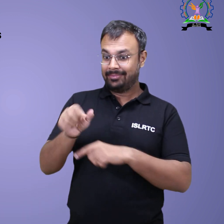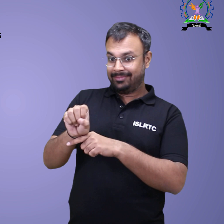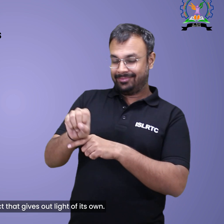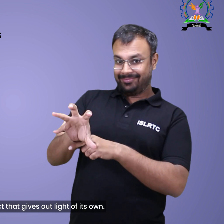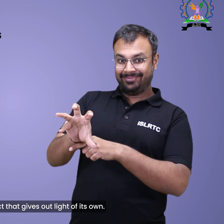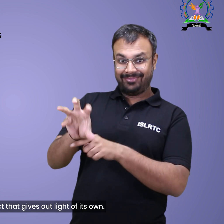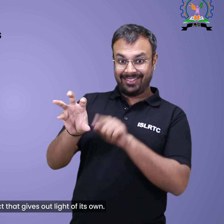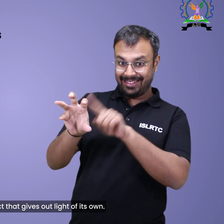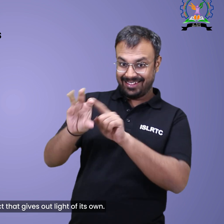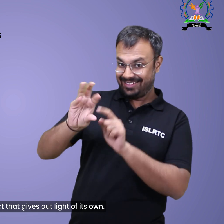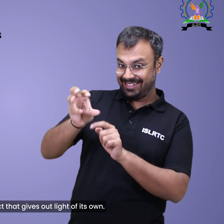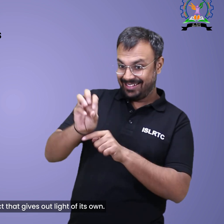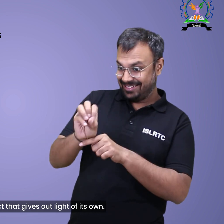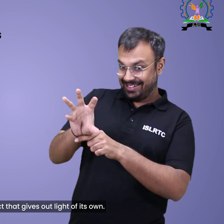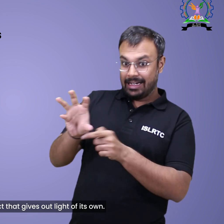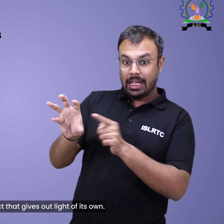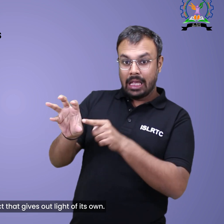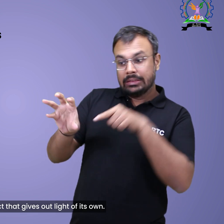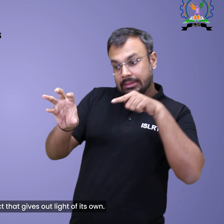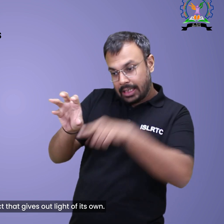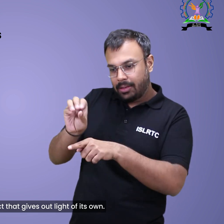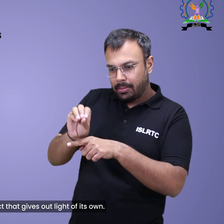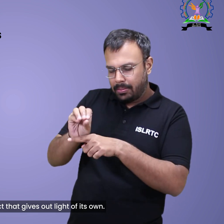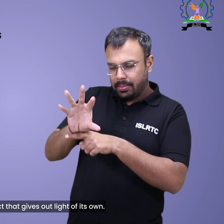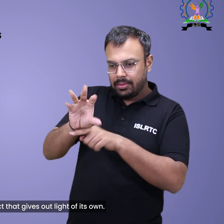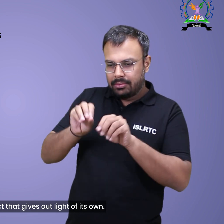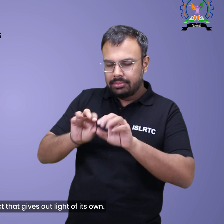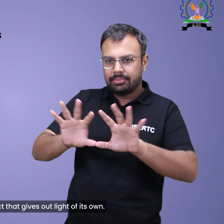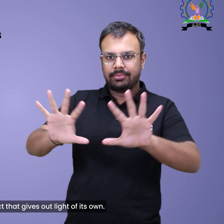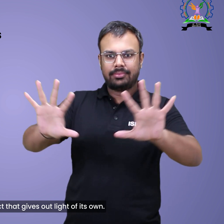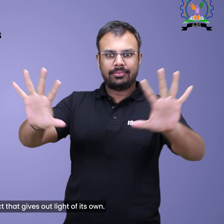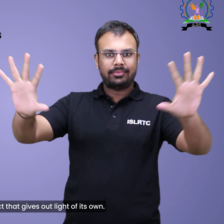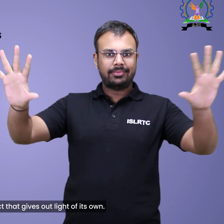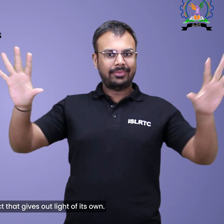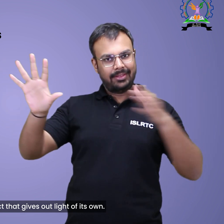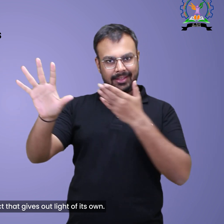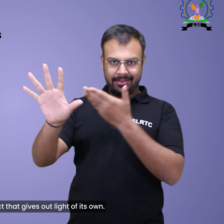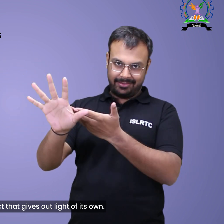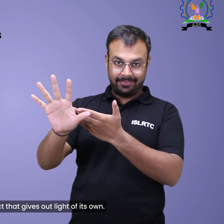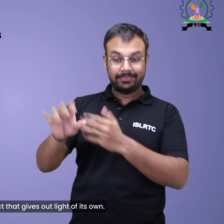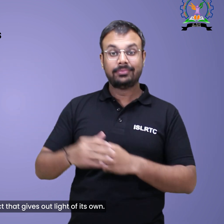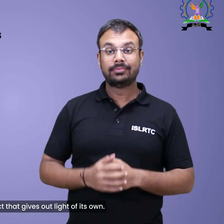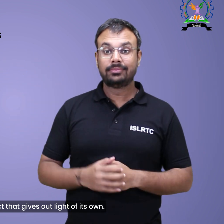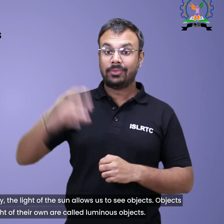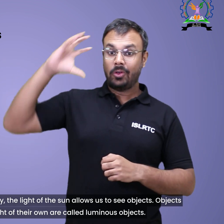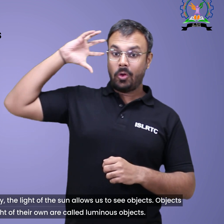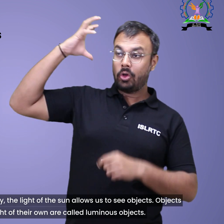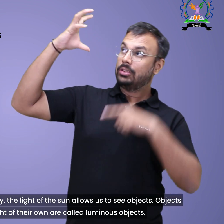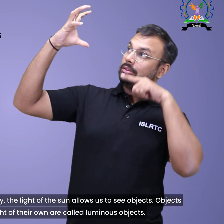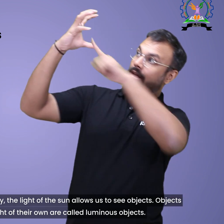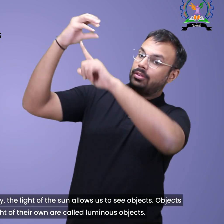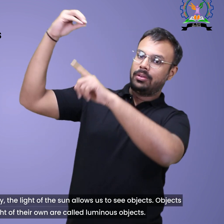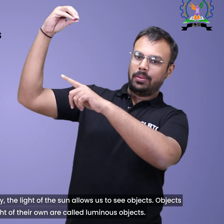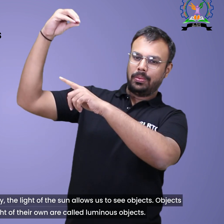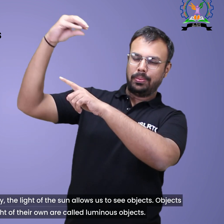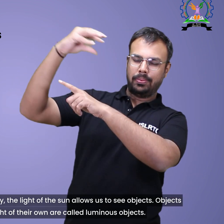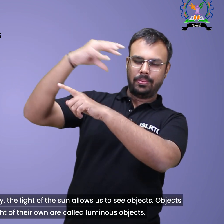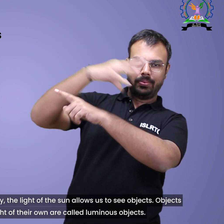A torch bulb is an object that gives out light of its own. The sun also gives its own